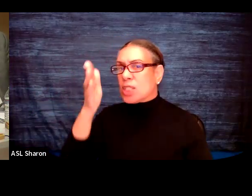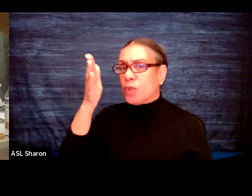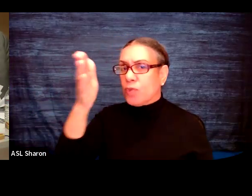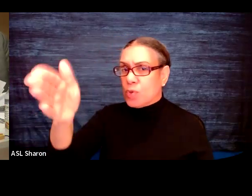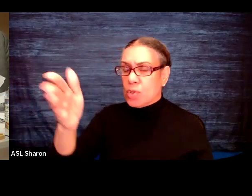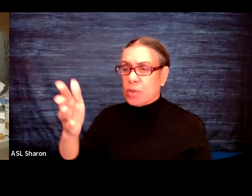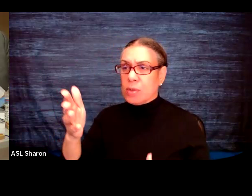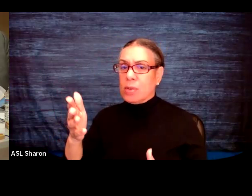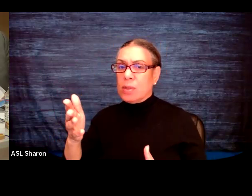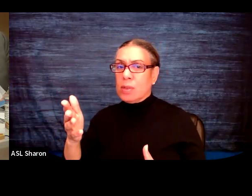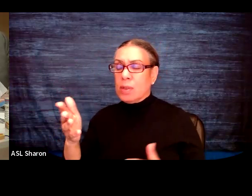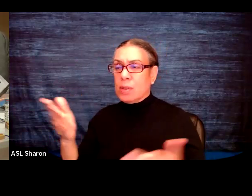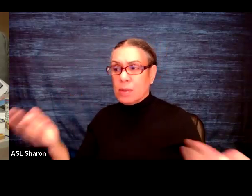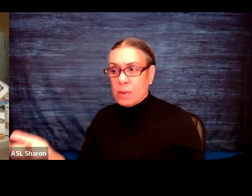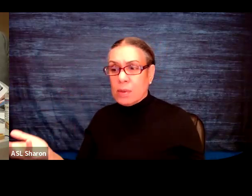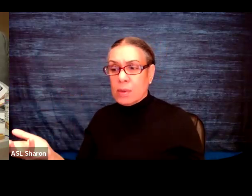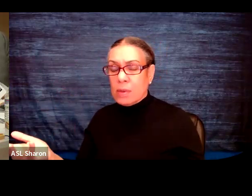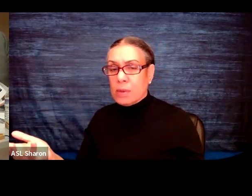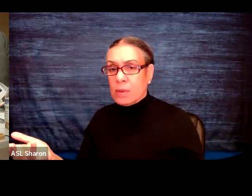going towards